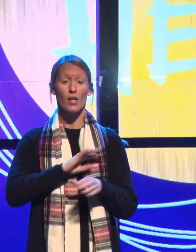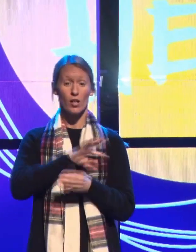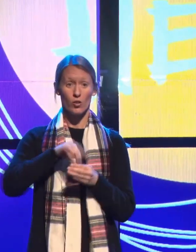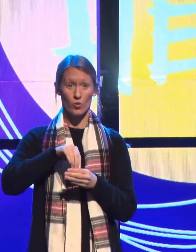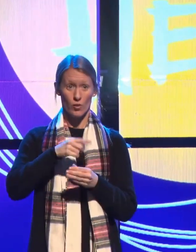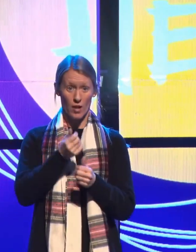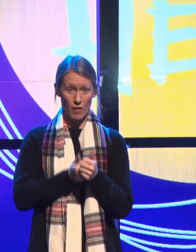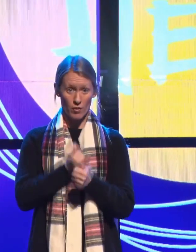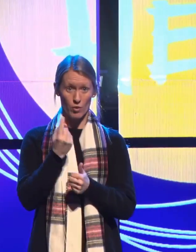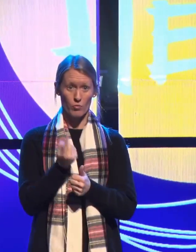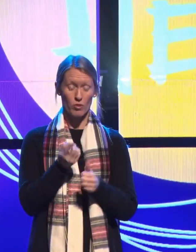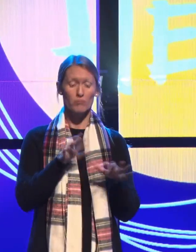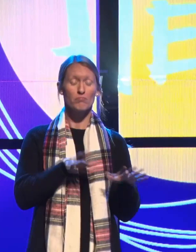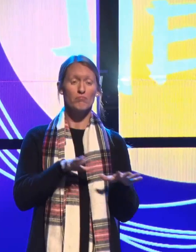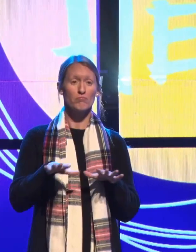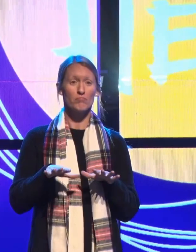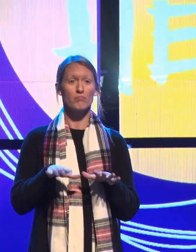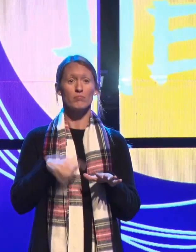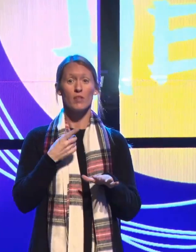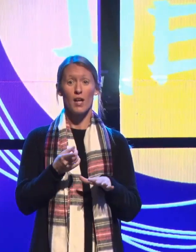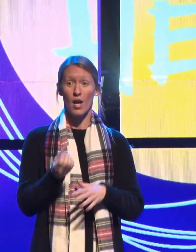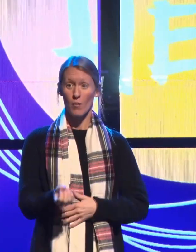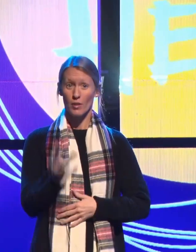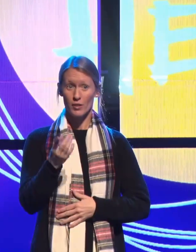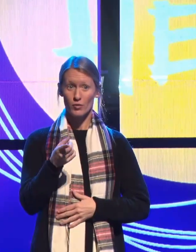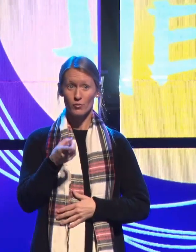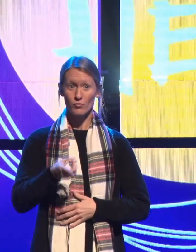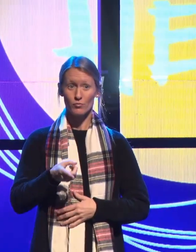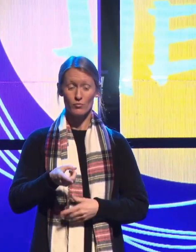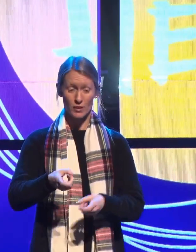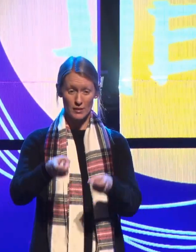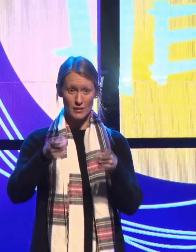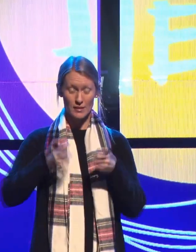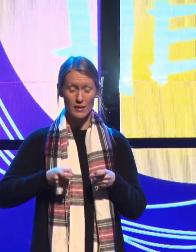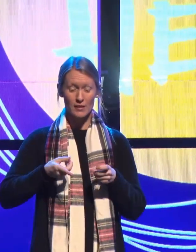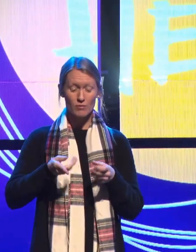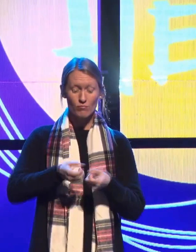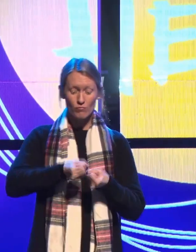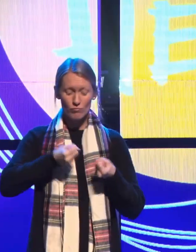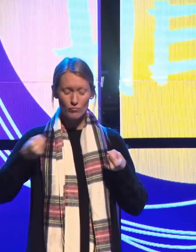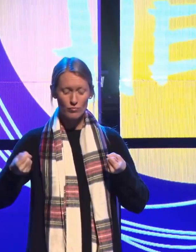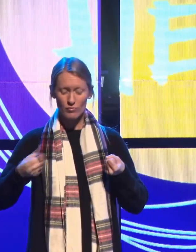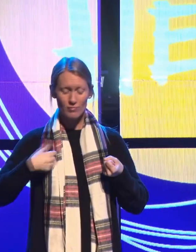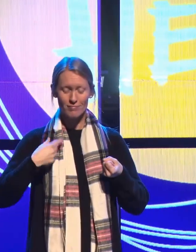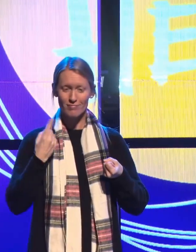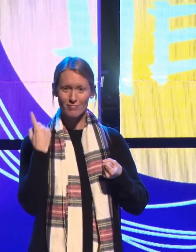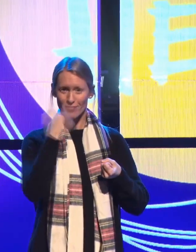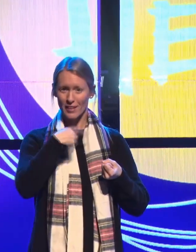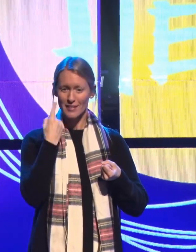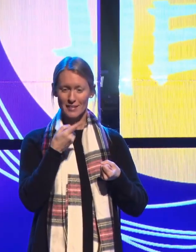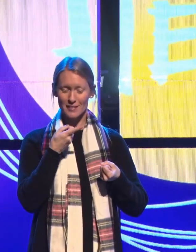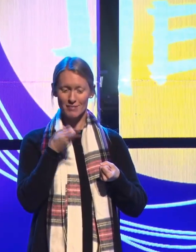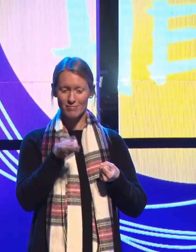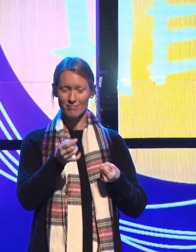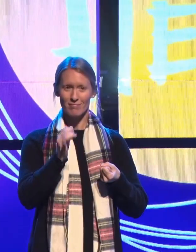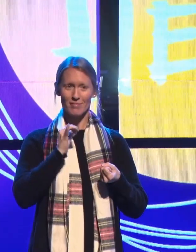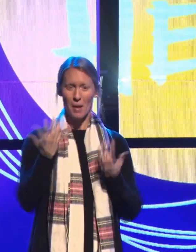decent. Good. How many of you opened up a Christmas present this year and your face did not match your thoughts?